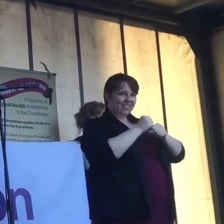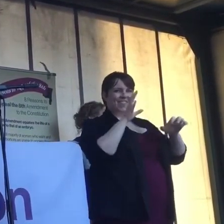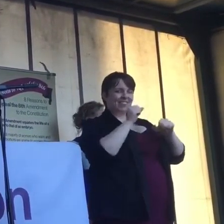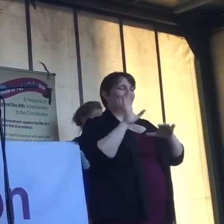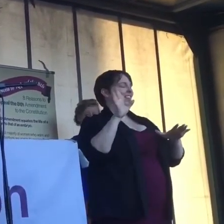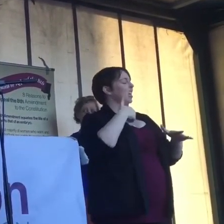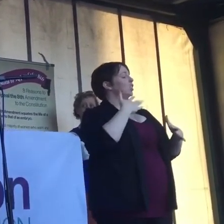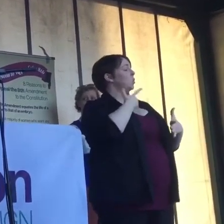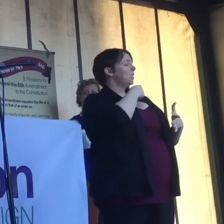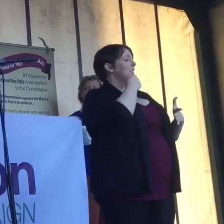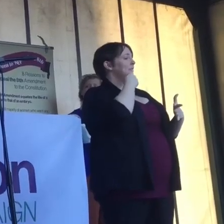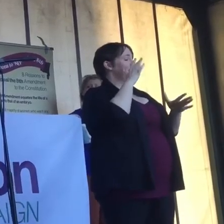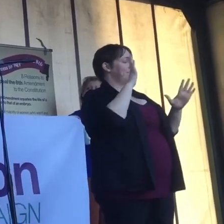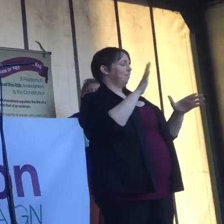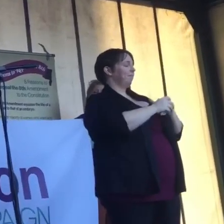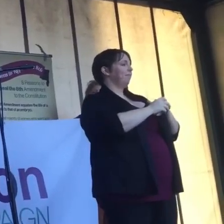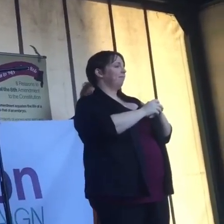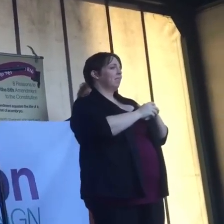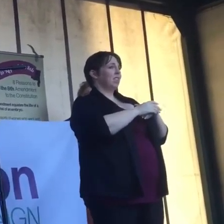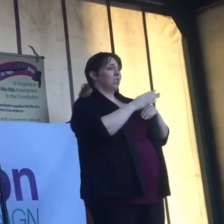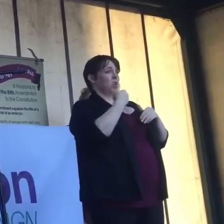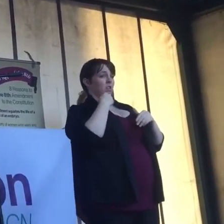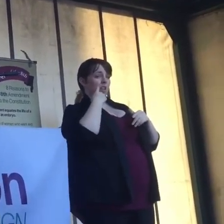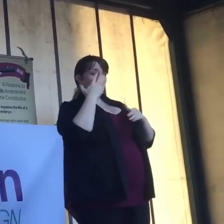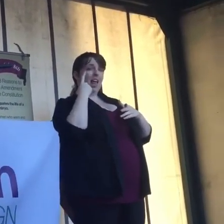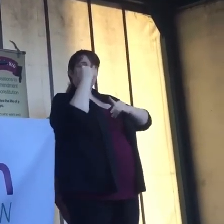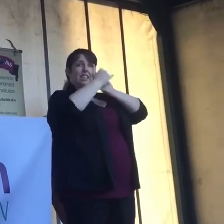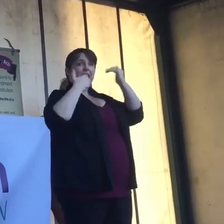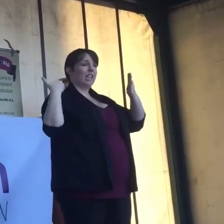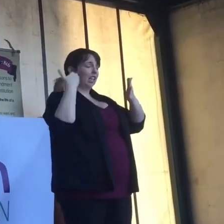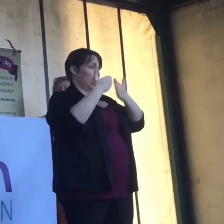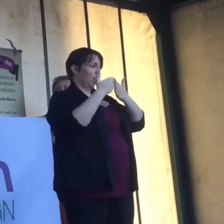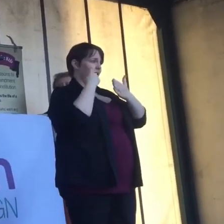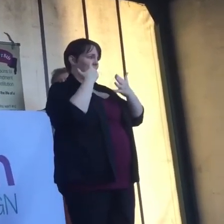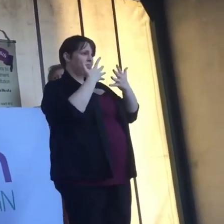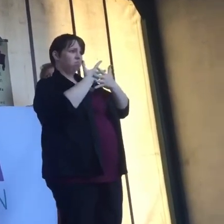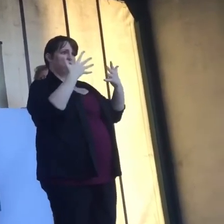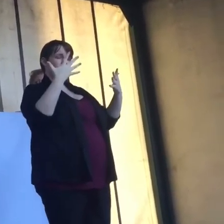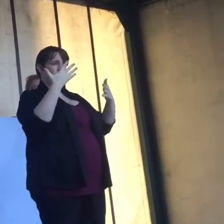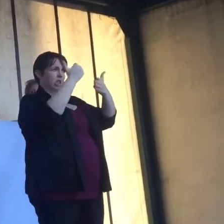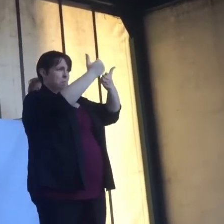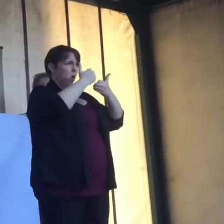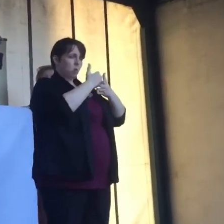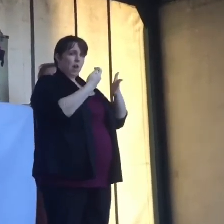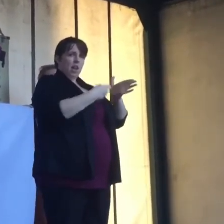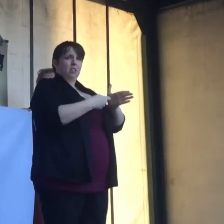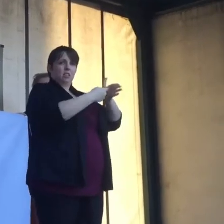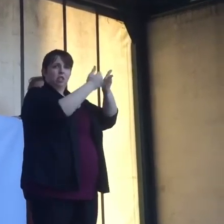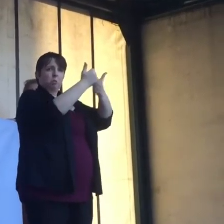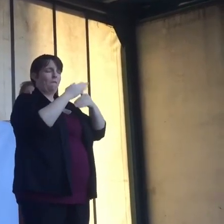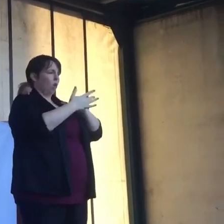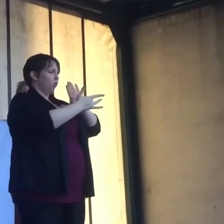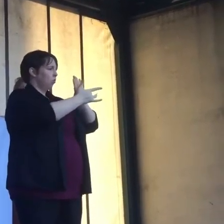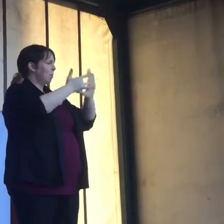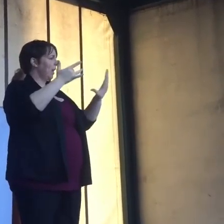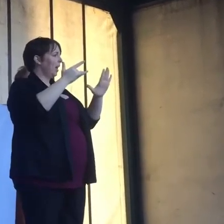So, I just want to say that what we have seen this past year is a huge growth in support for this campaign to repeal the Eighth